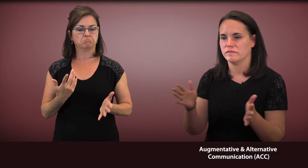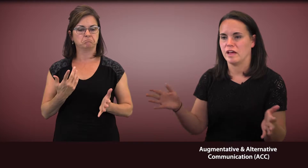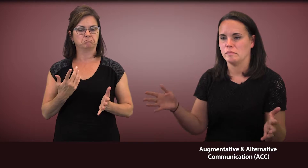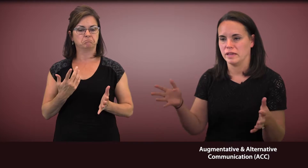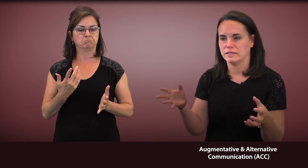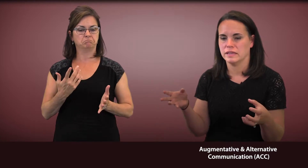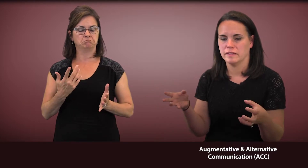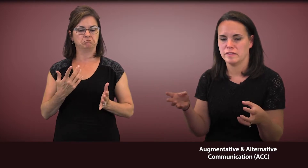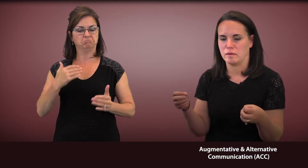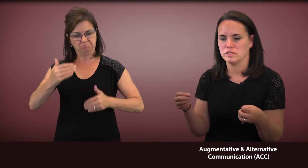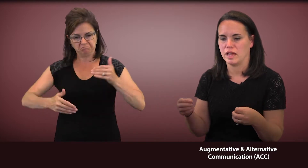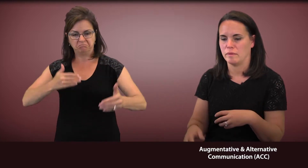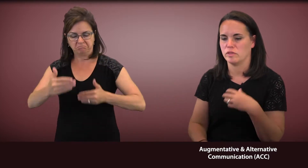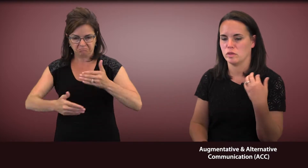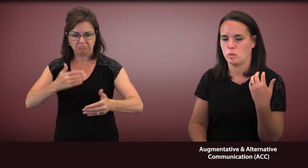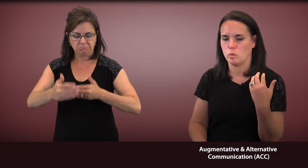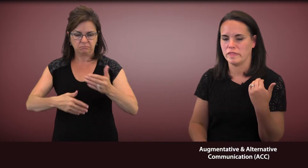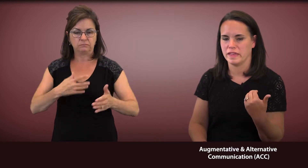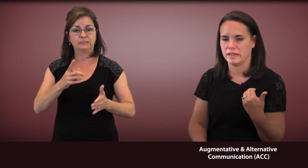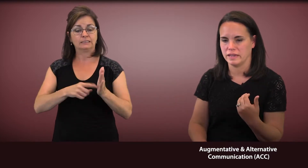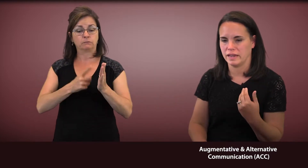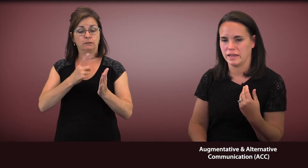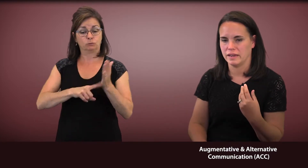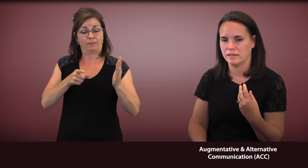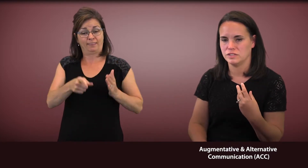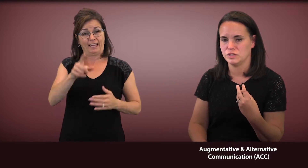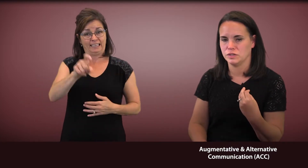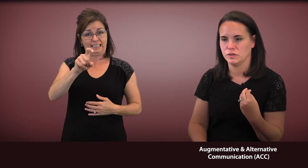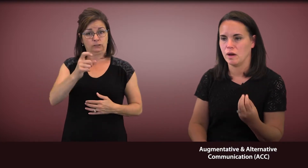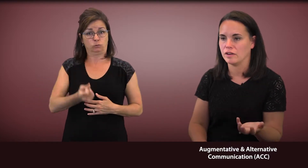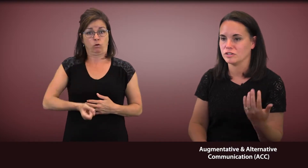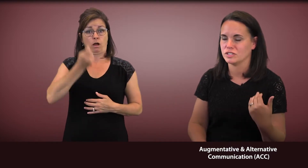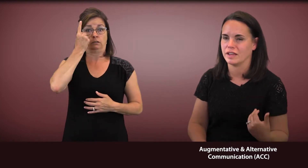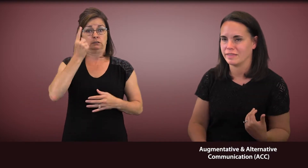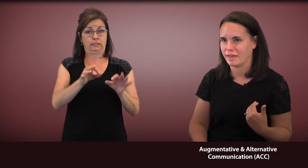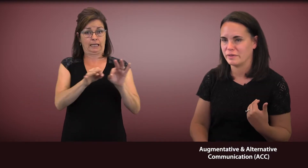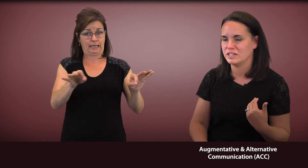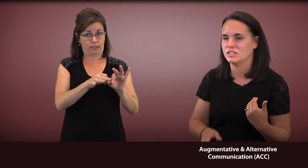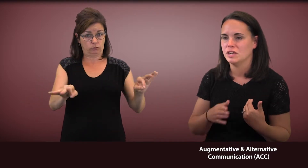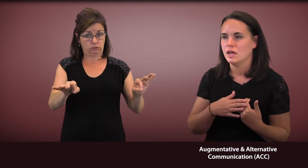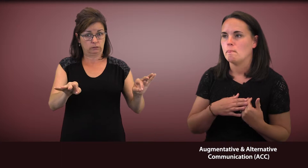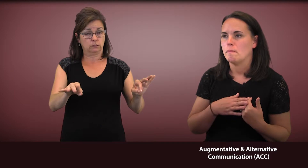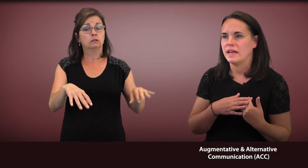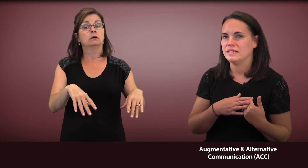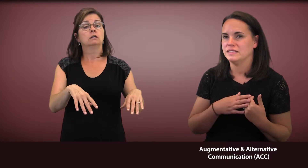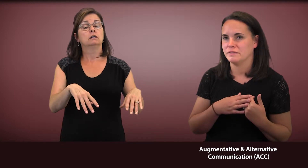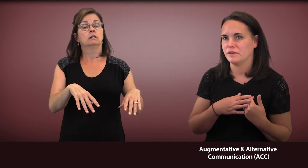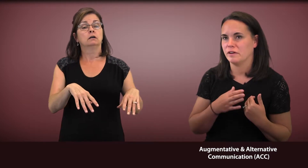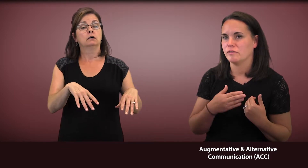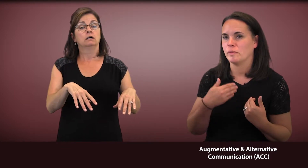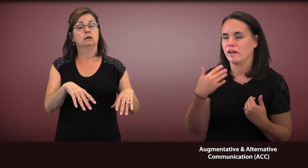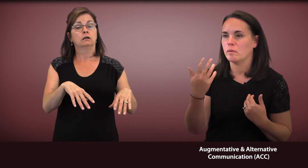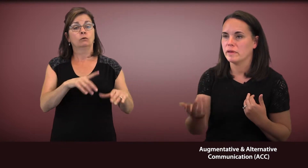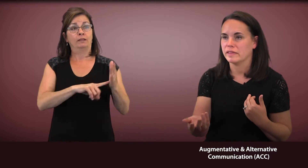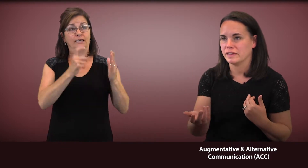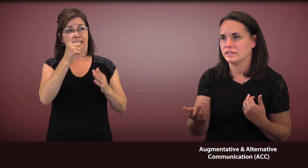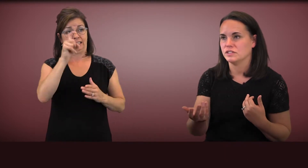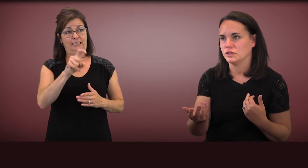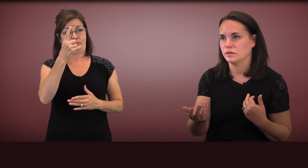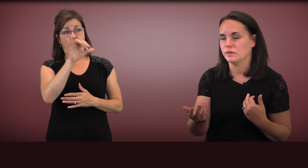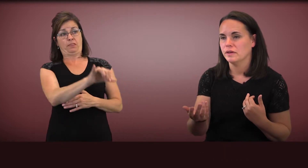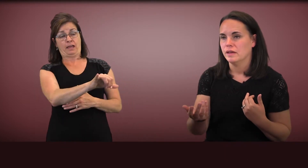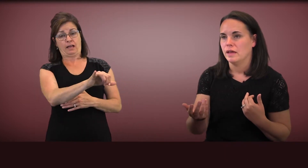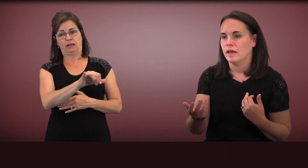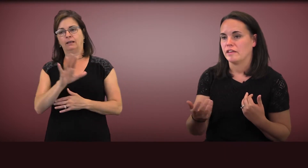in their development, sometimes what they need to understand language might differ from their